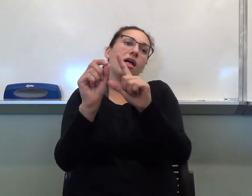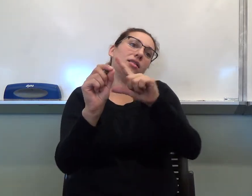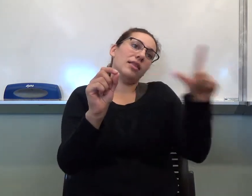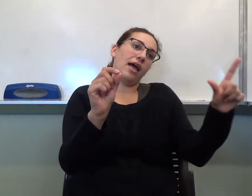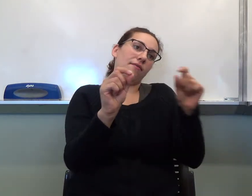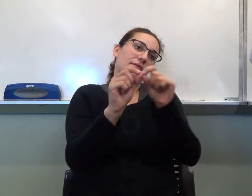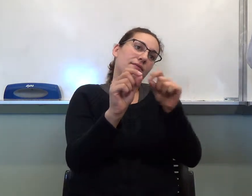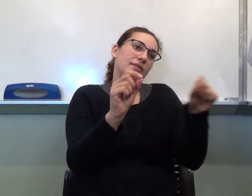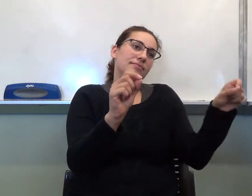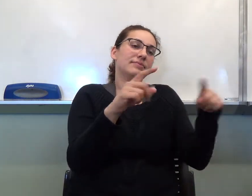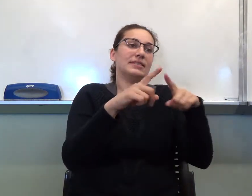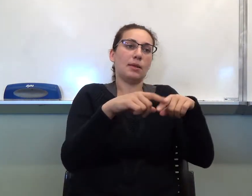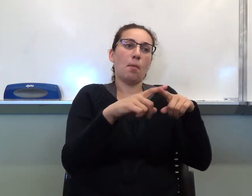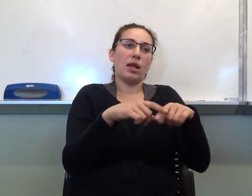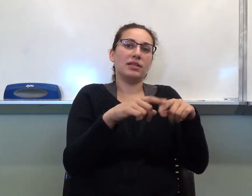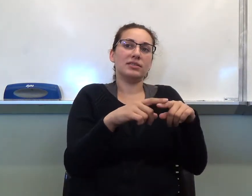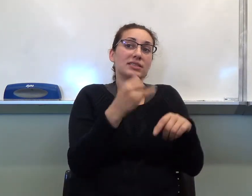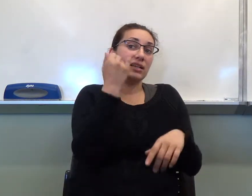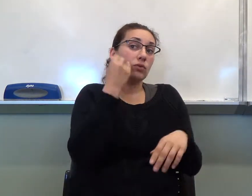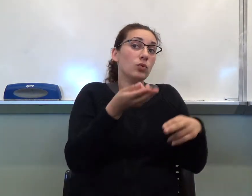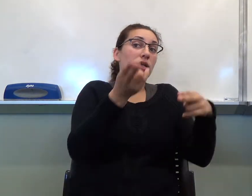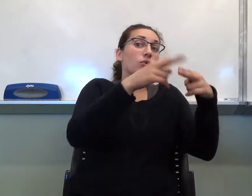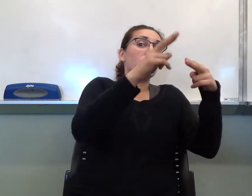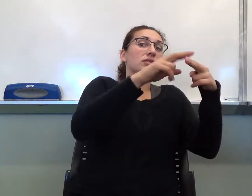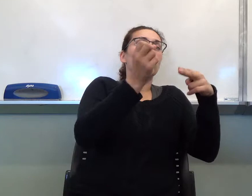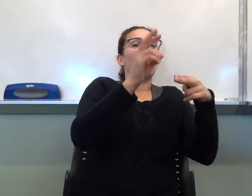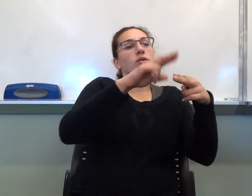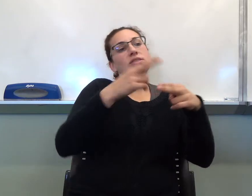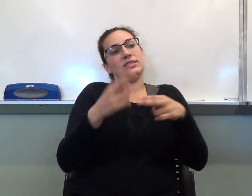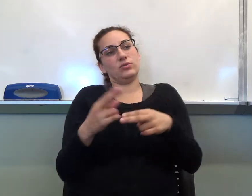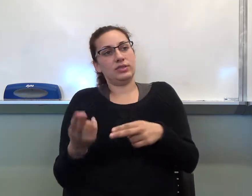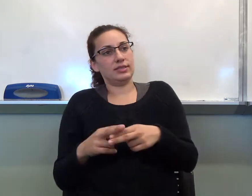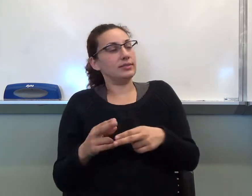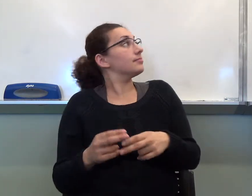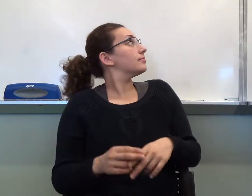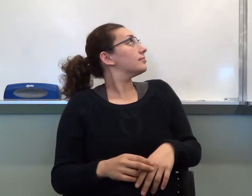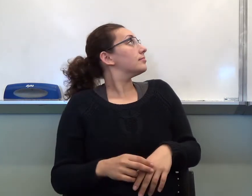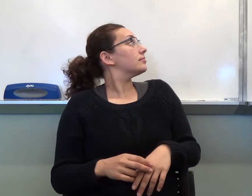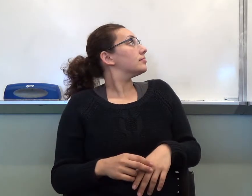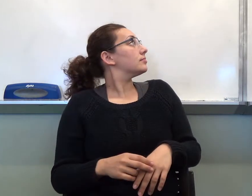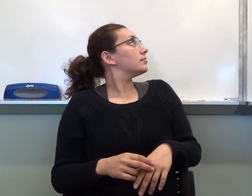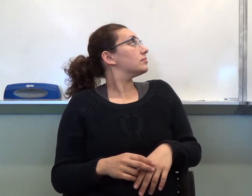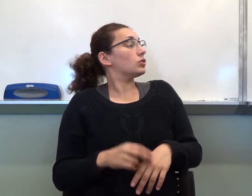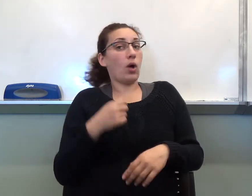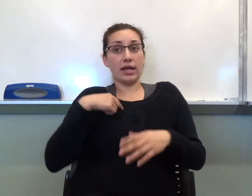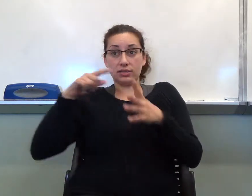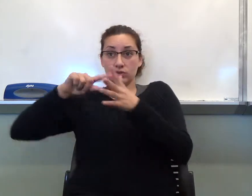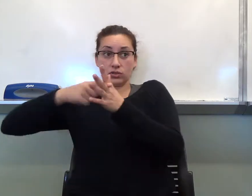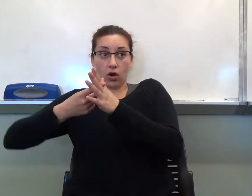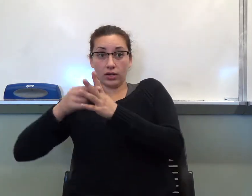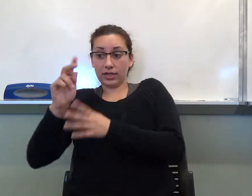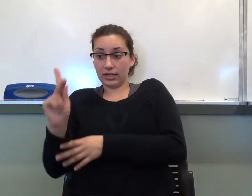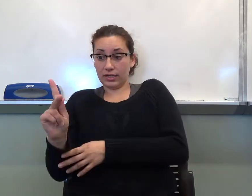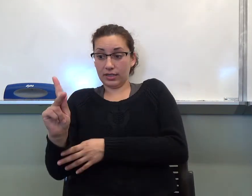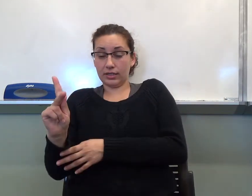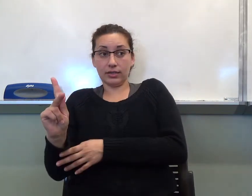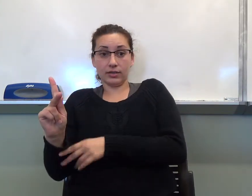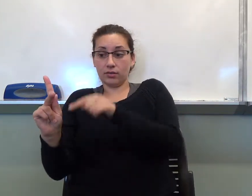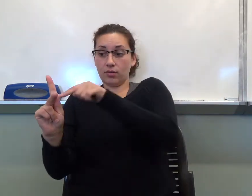kilograms, right there. And I want to go to grams, which is right here. And it goes boing, boing, boing.